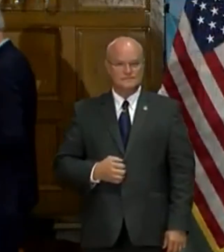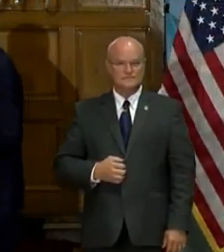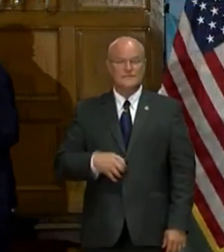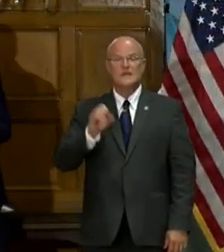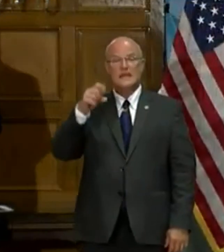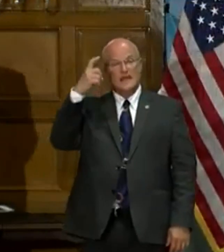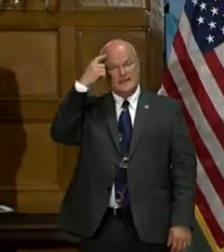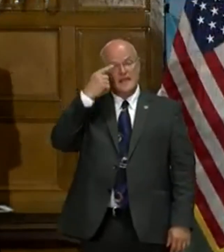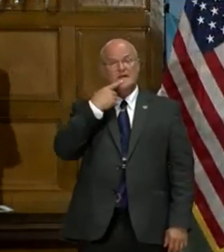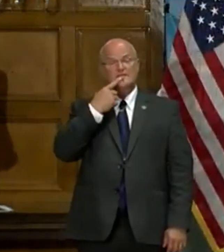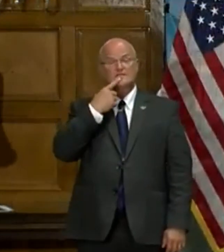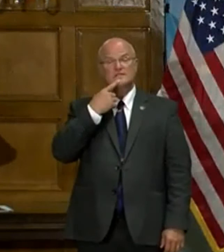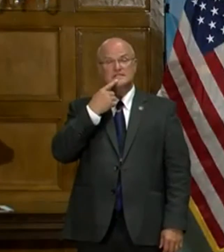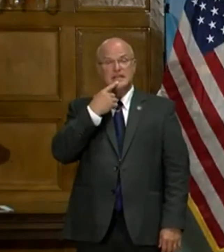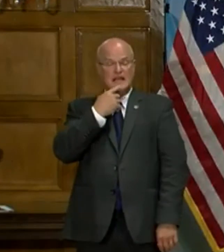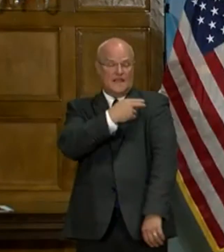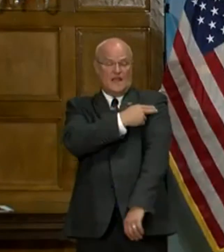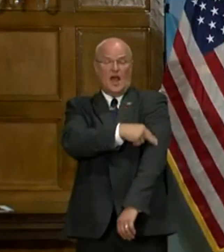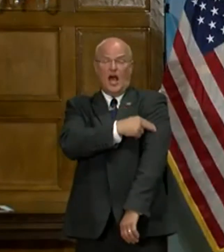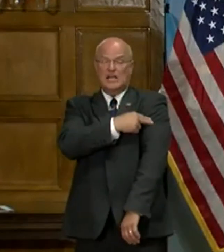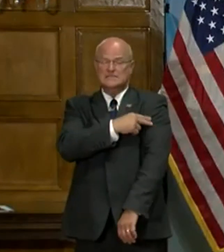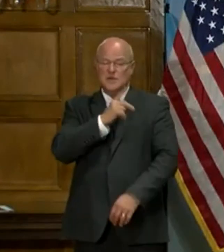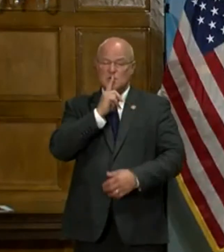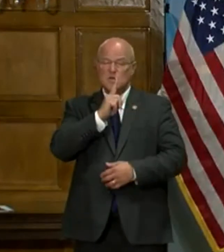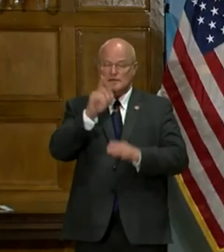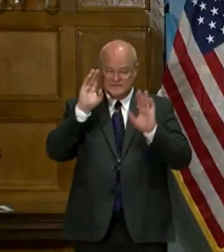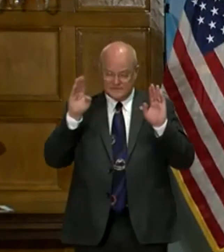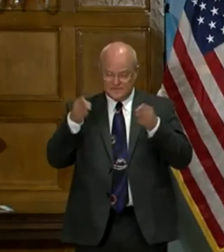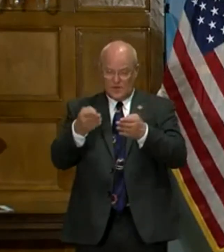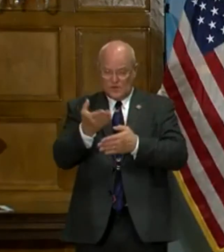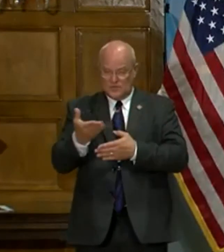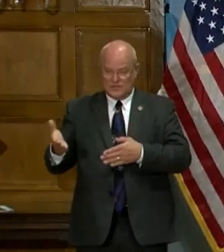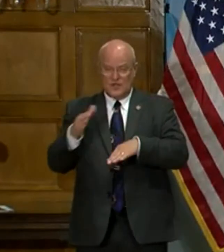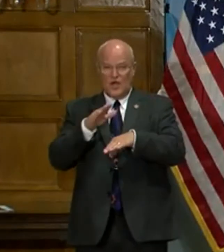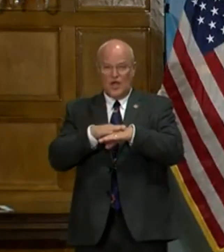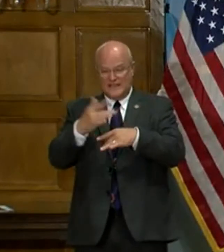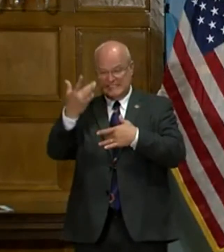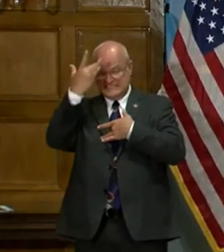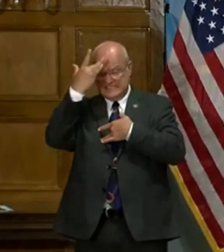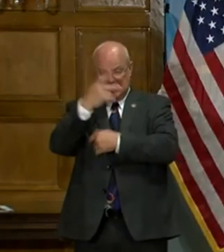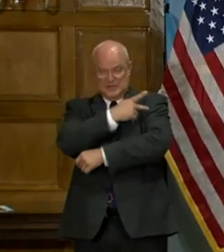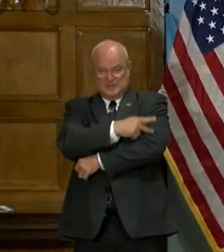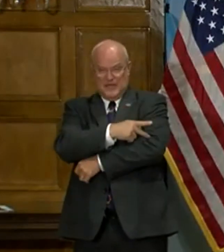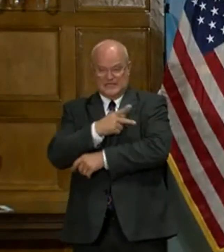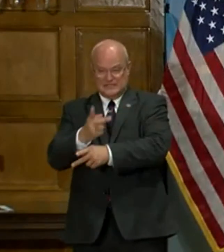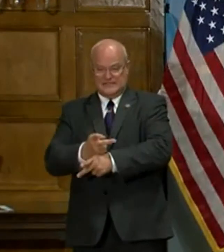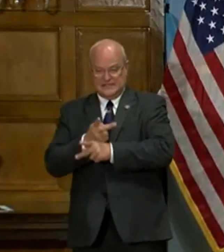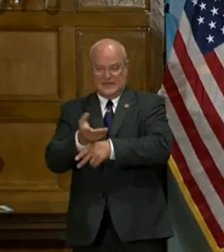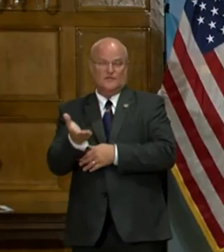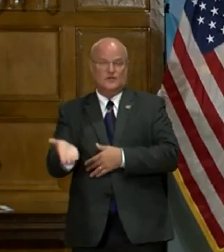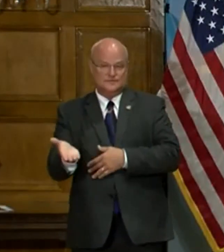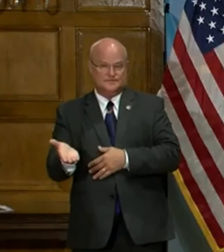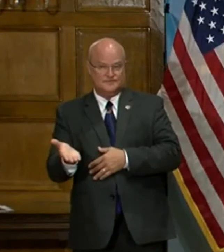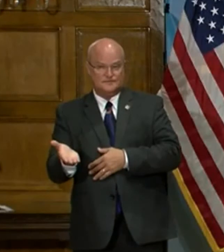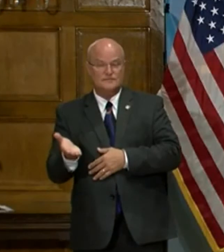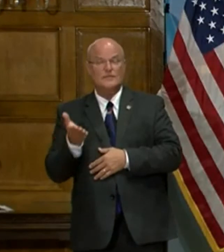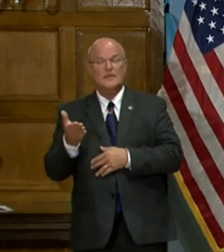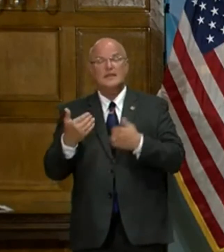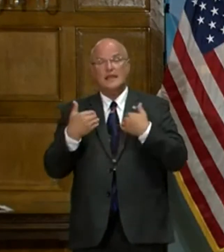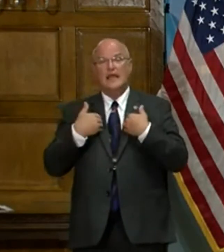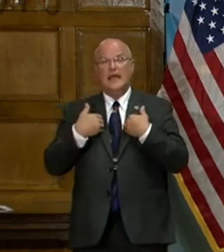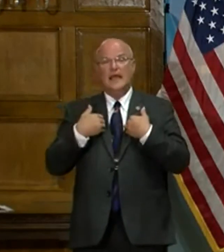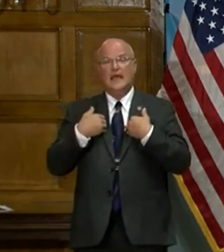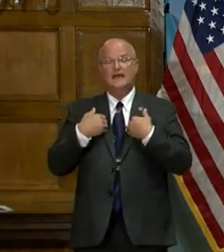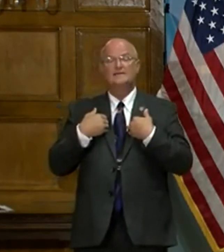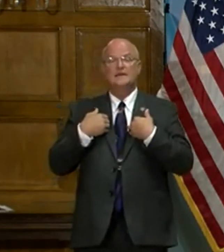Yes, as the governor has said, the hospitals, they really do need to focus their resources on the sick patients that they're caring for. They have